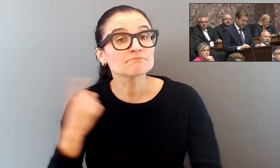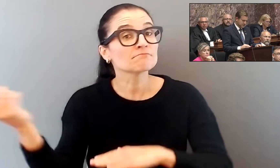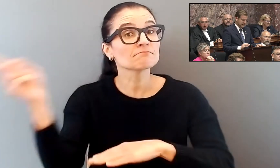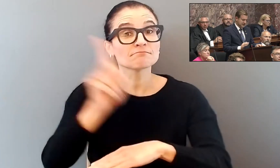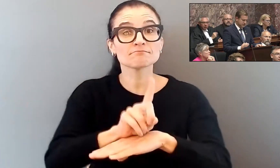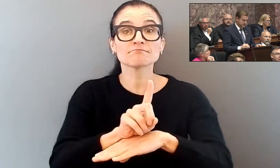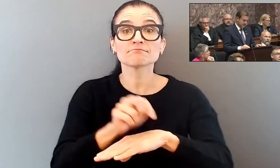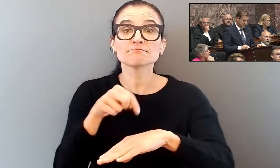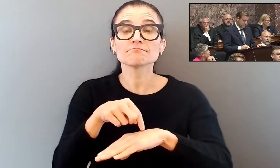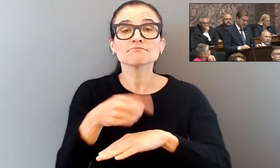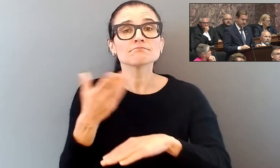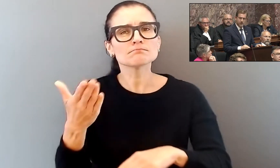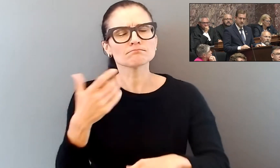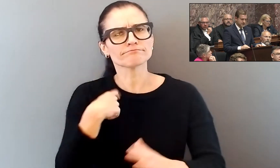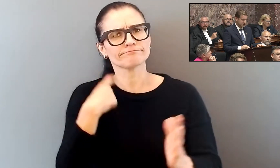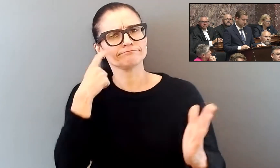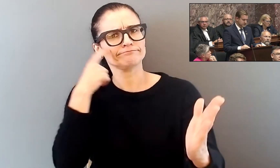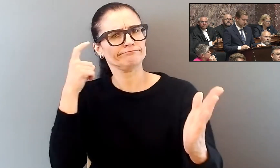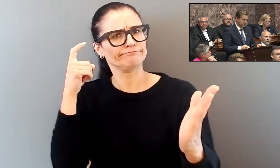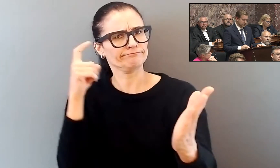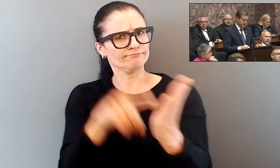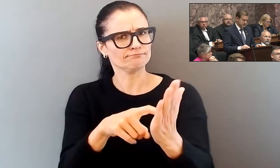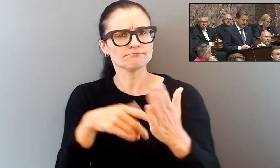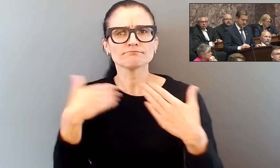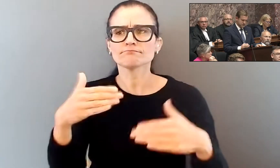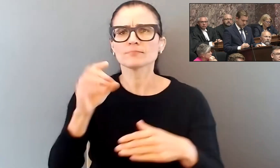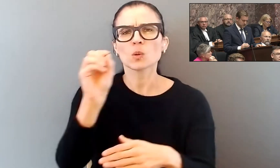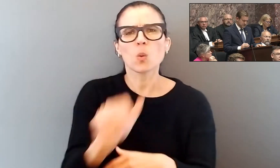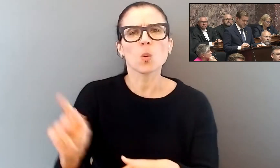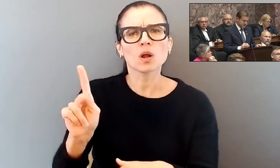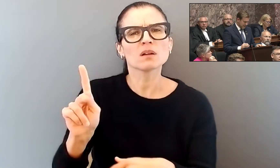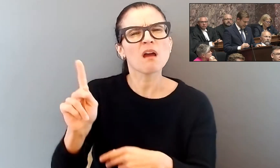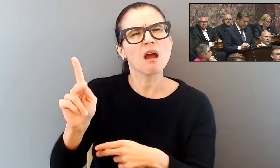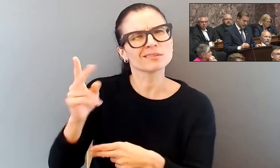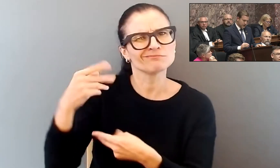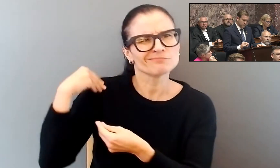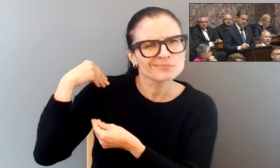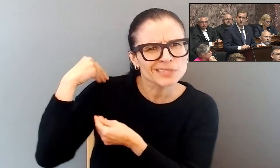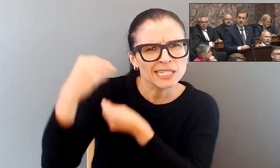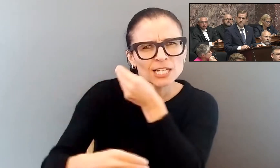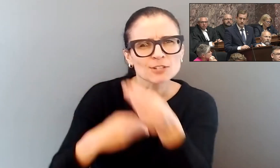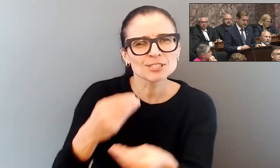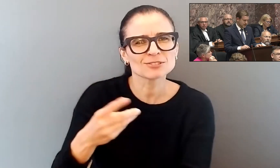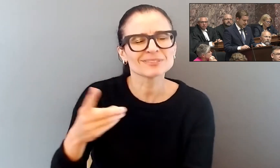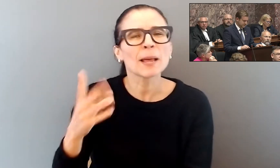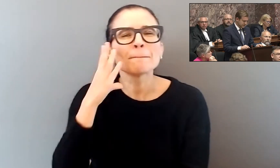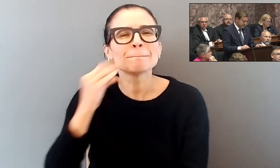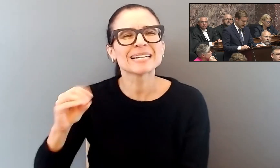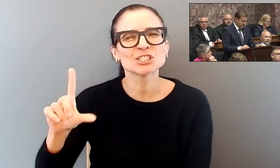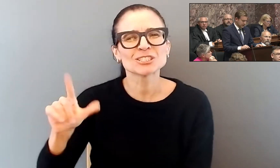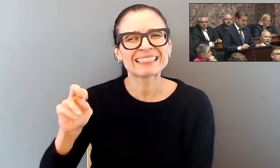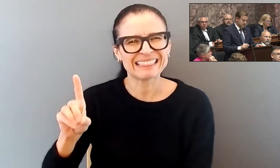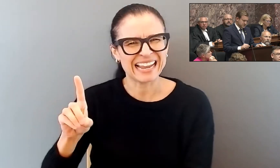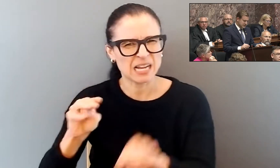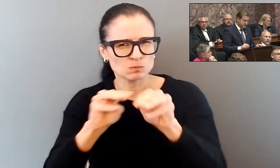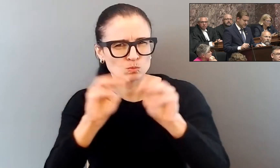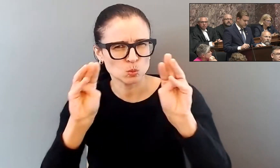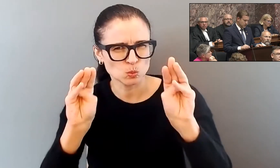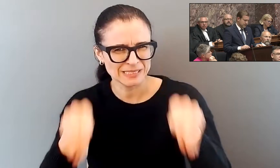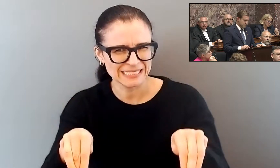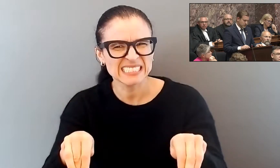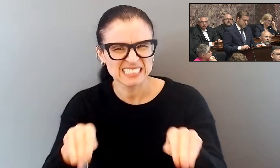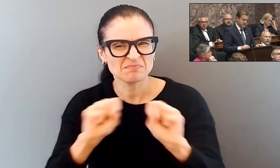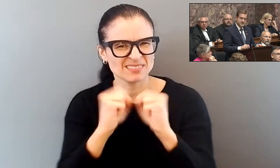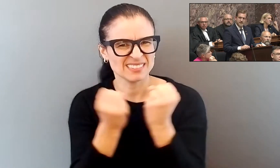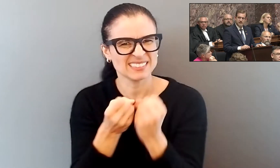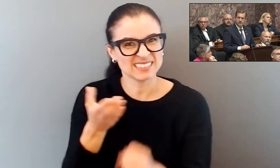the Peachland Museum and the volunteers of the Peachland Historical Society who keep our stories alive. The museum is one